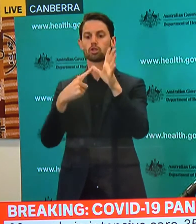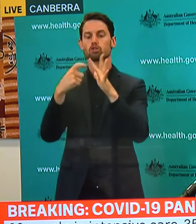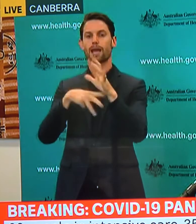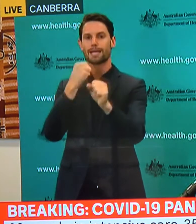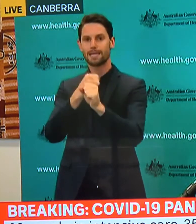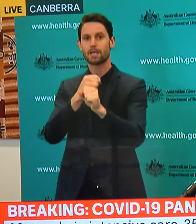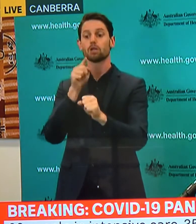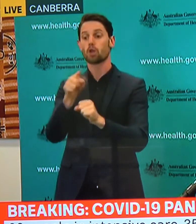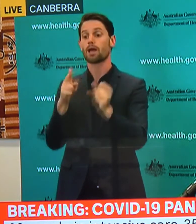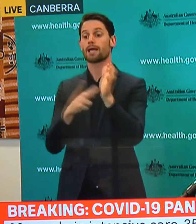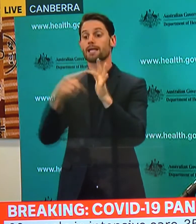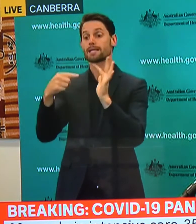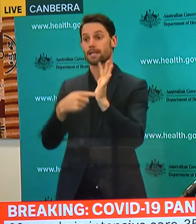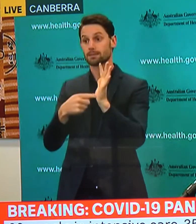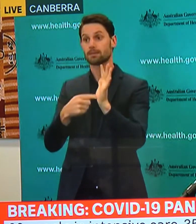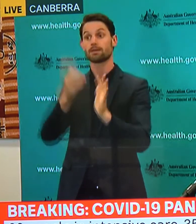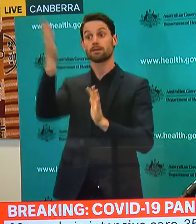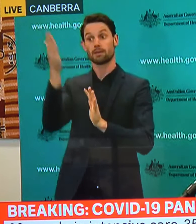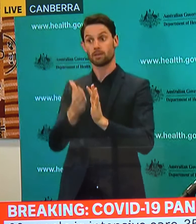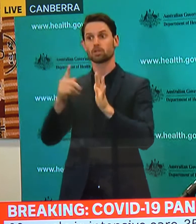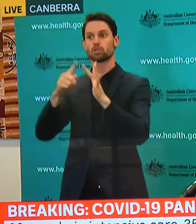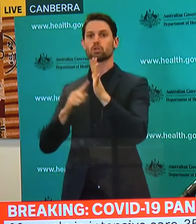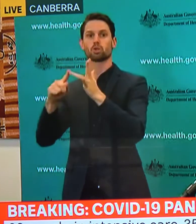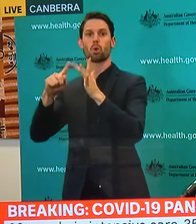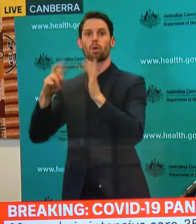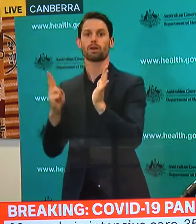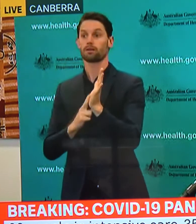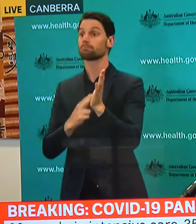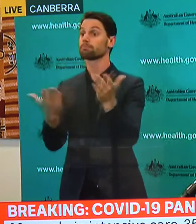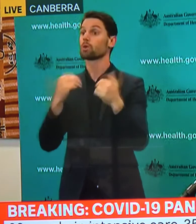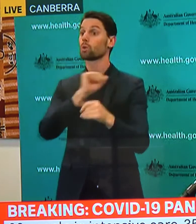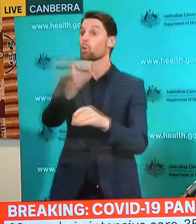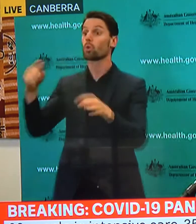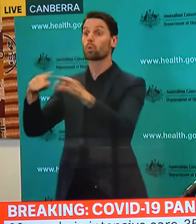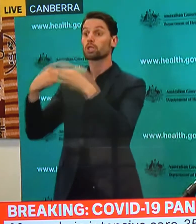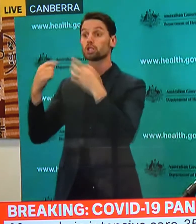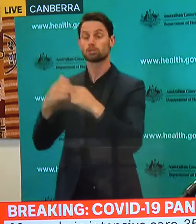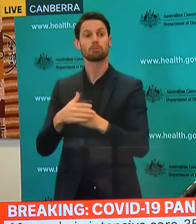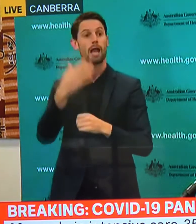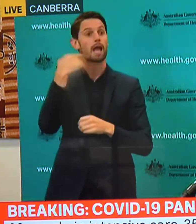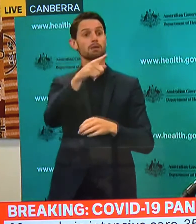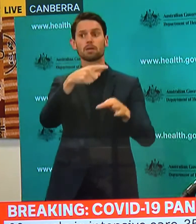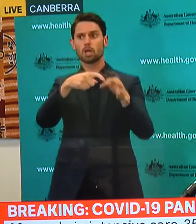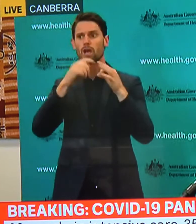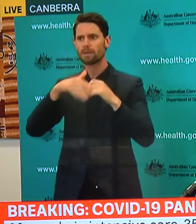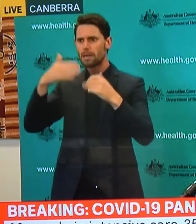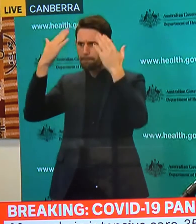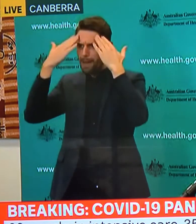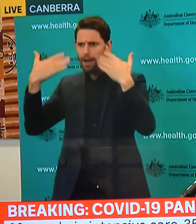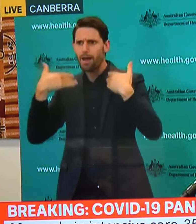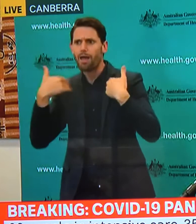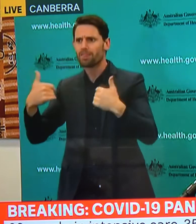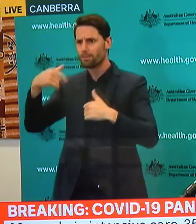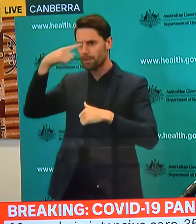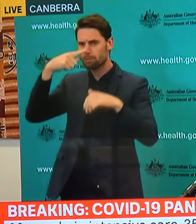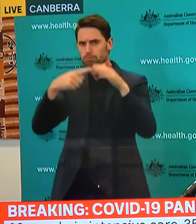flutracking.net/join. Please do it today. Okay, I'm happy to take questions. Just on the mental health side, is there concern at all about the expected